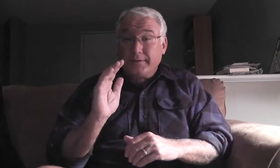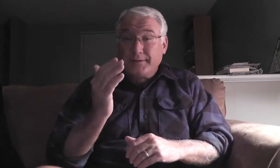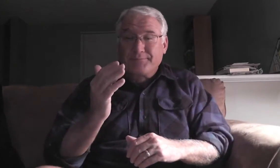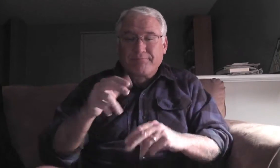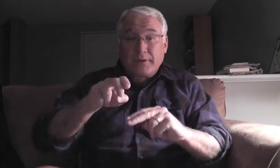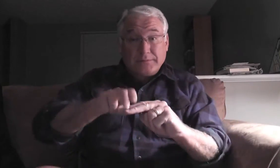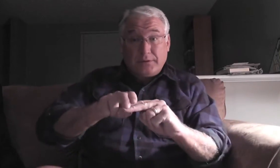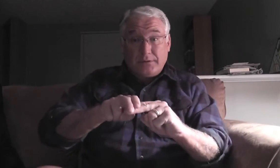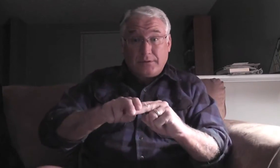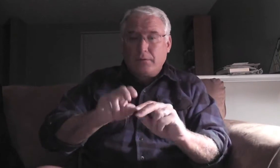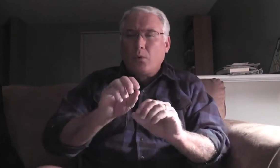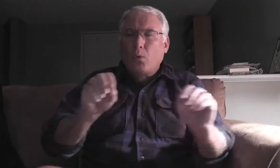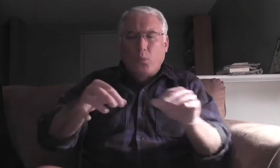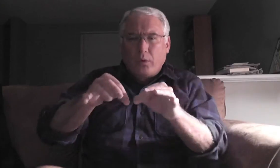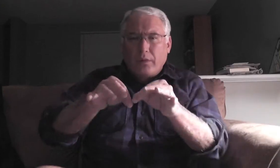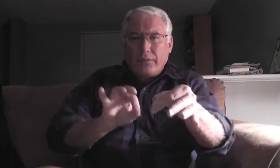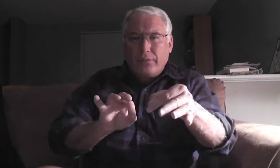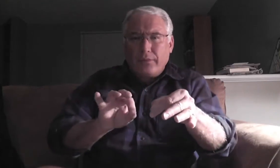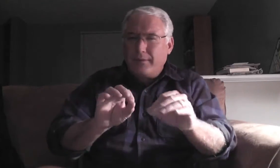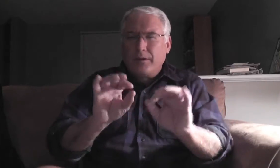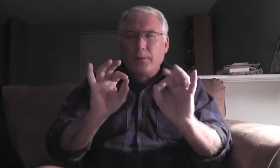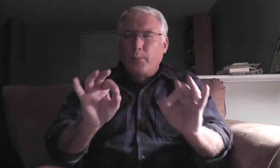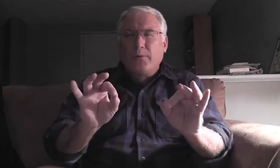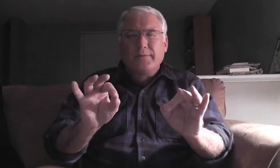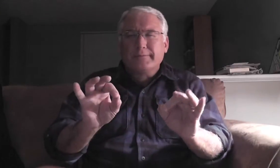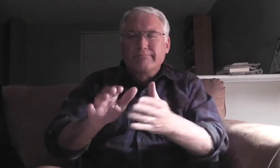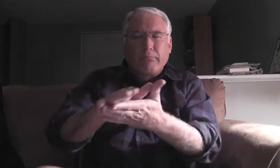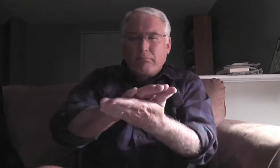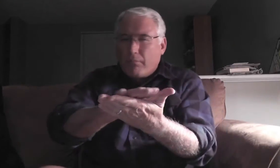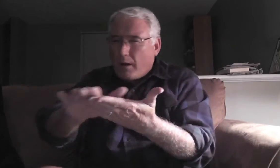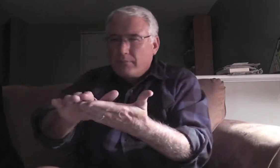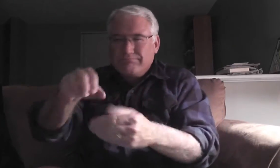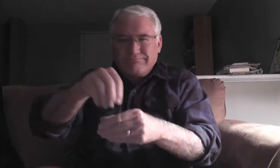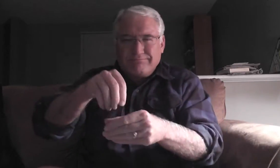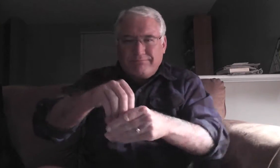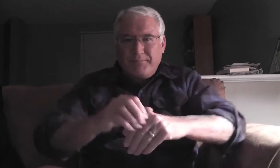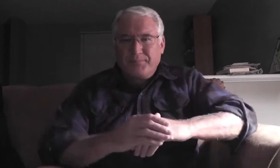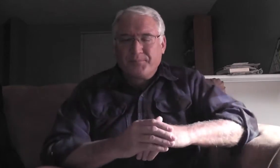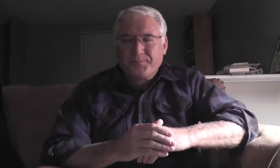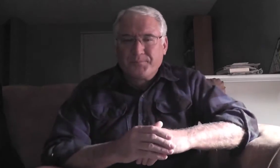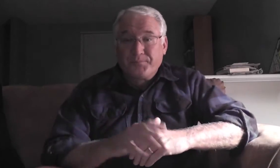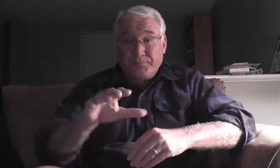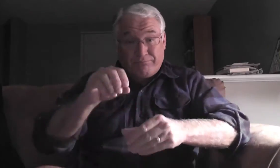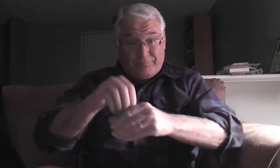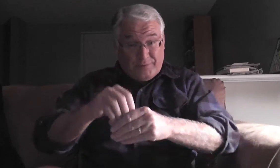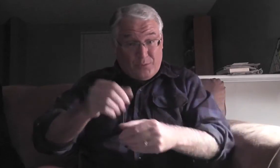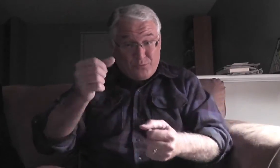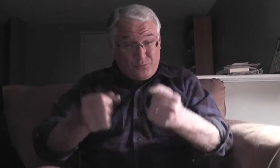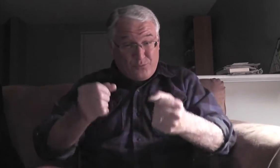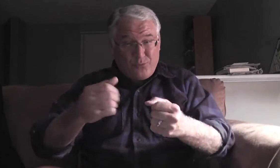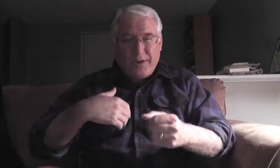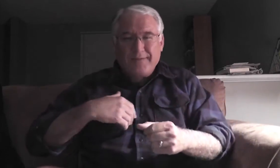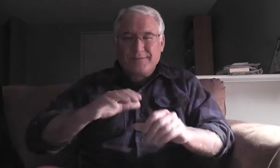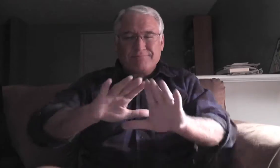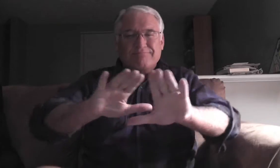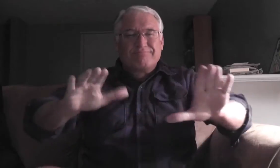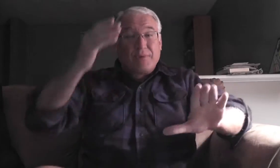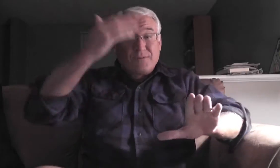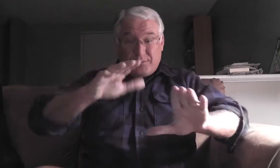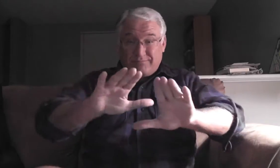scratches, no dents. The seats didn't have any rips in them. Looked perfect, really nice. Inside the